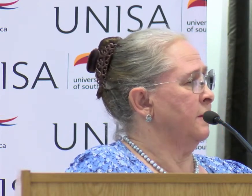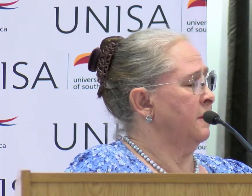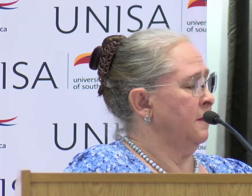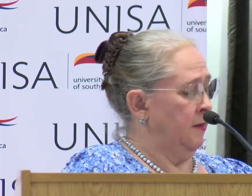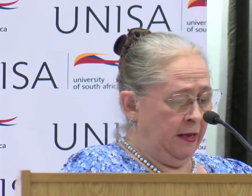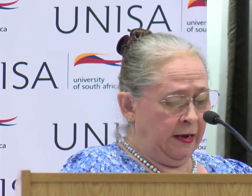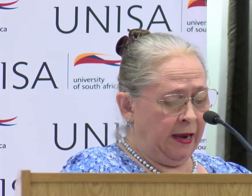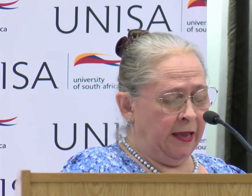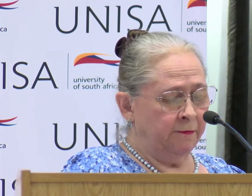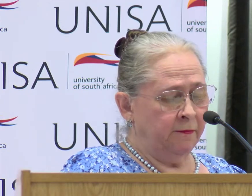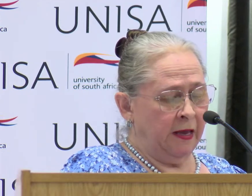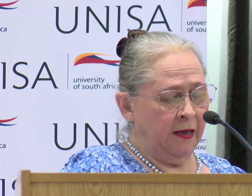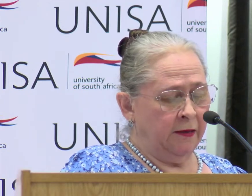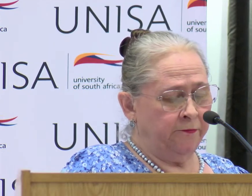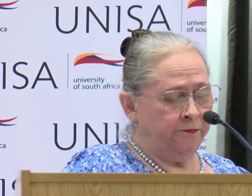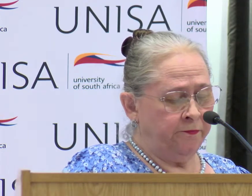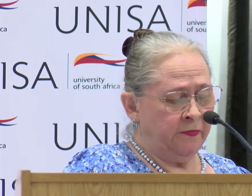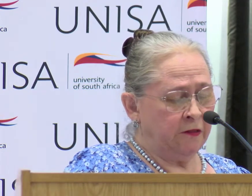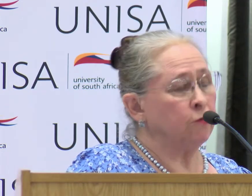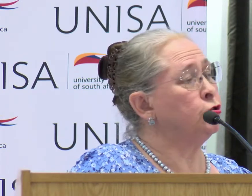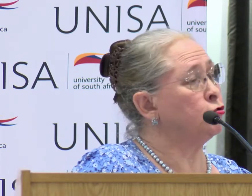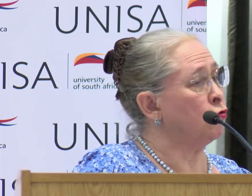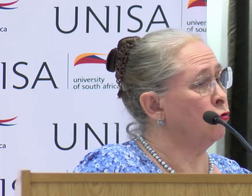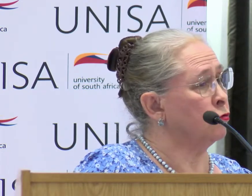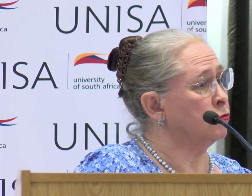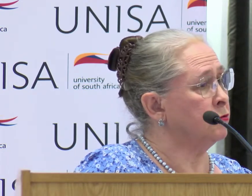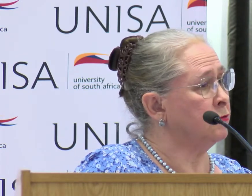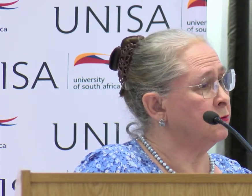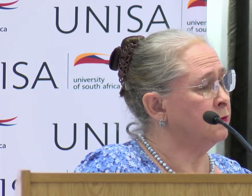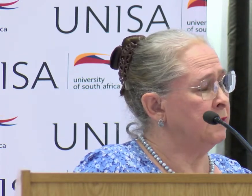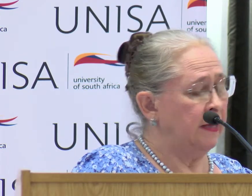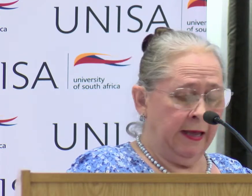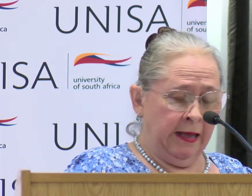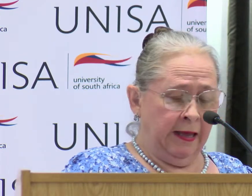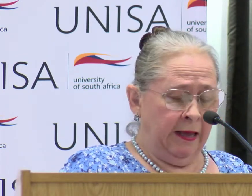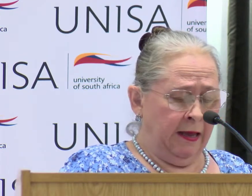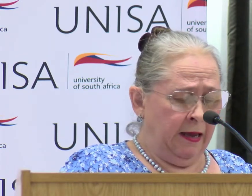deaf came to